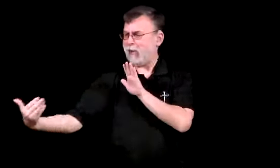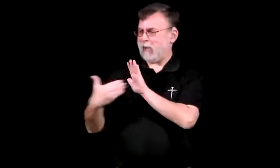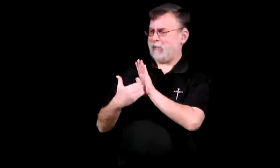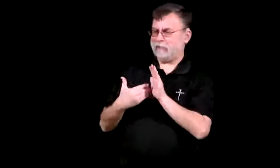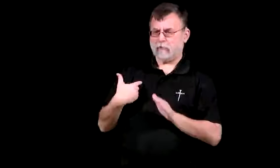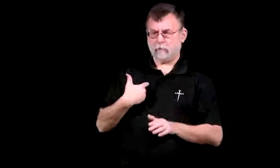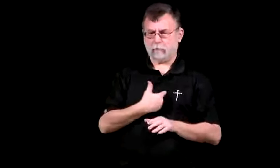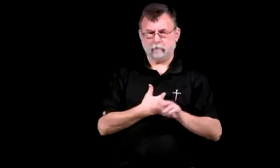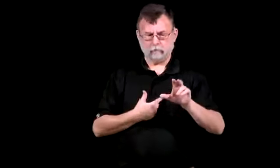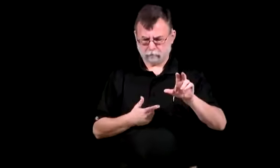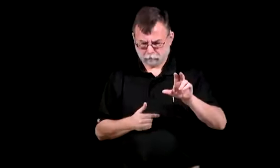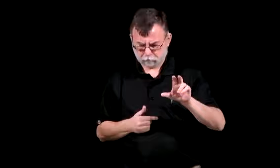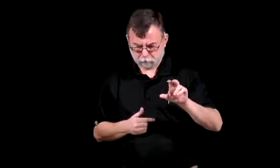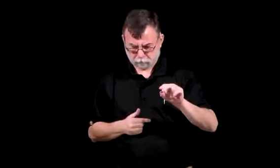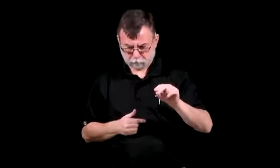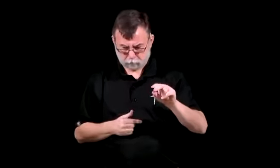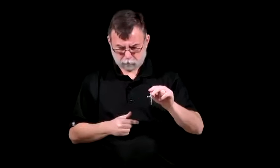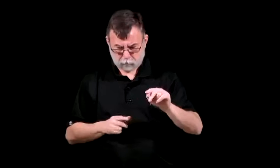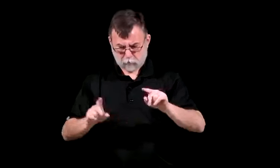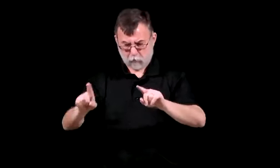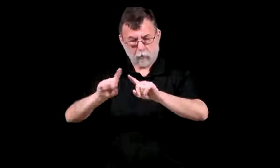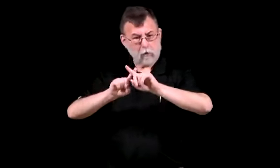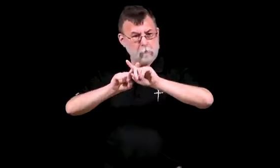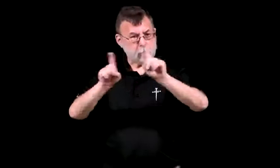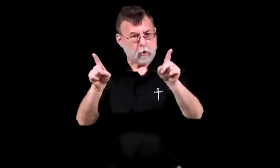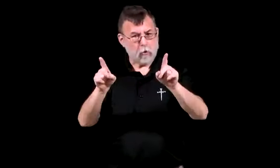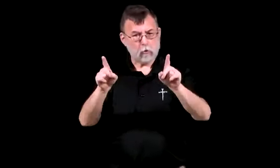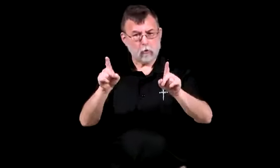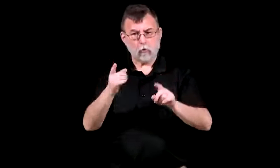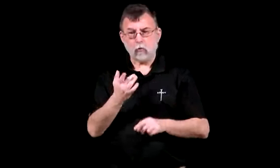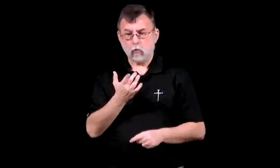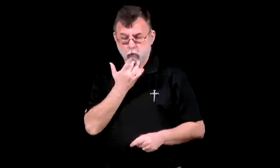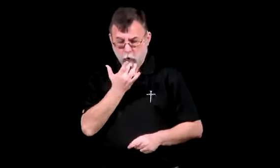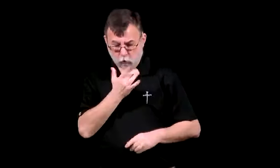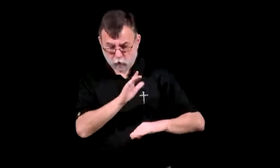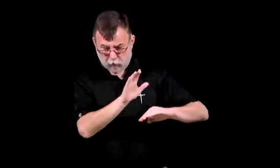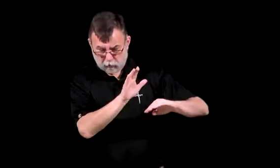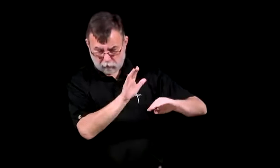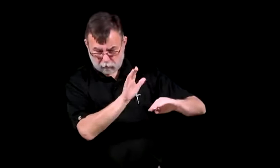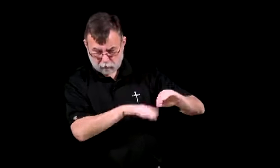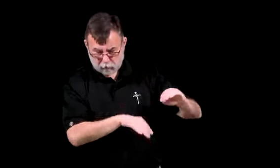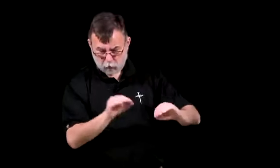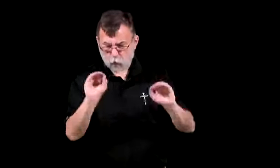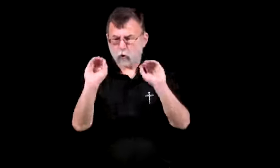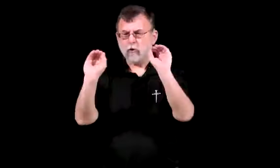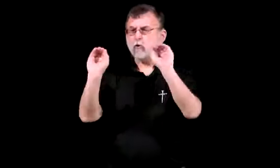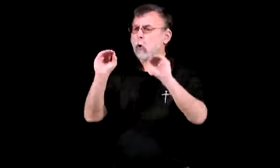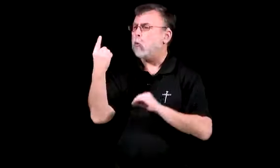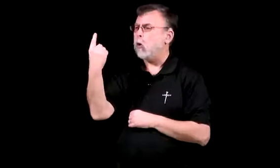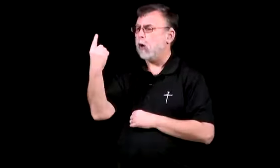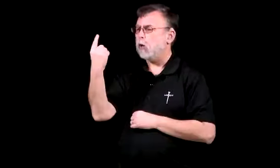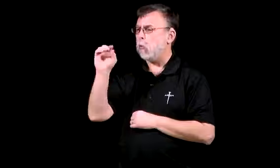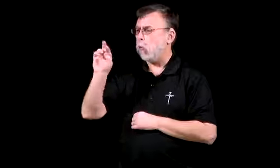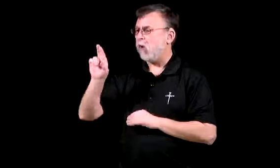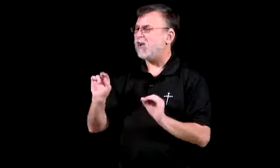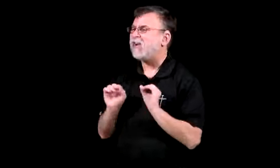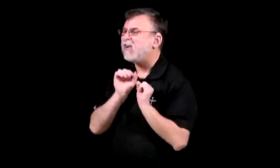to suggest that no one is against us. However, it means that no one